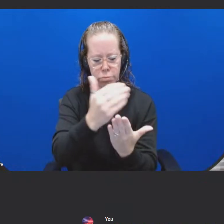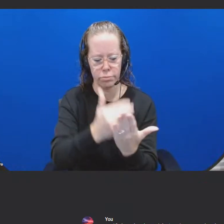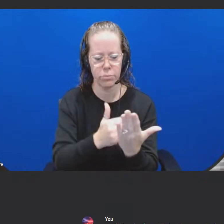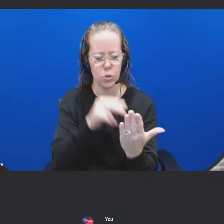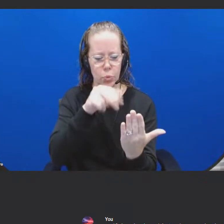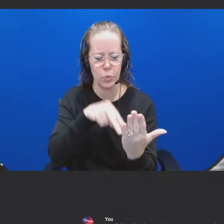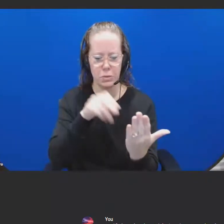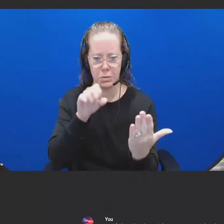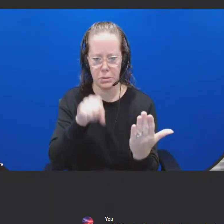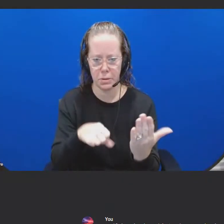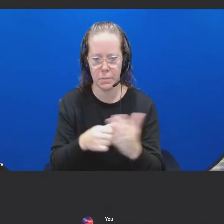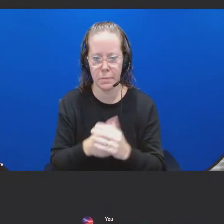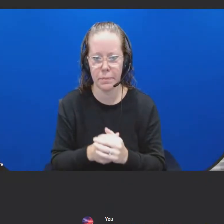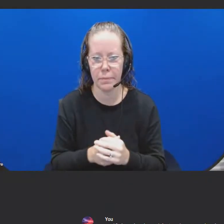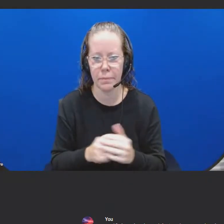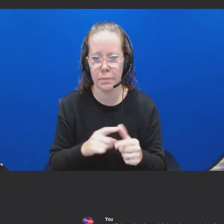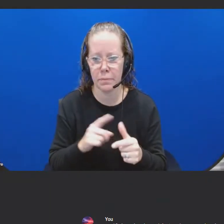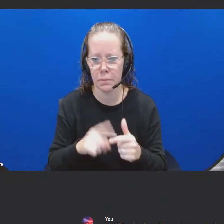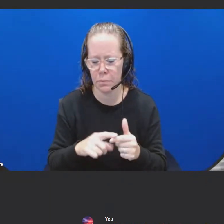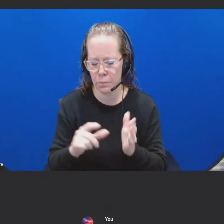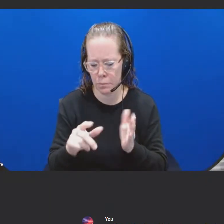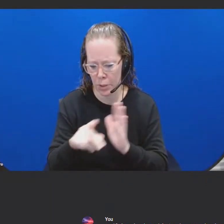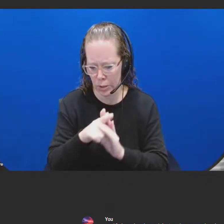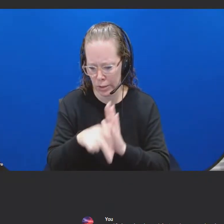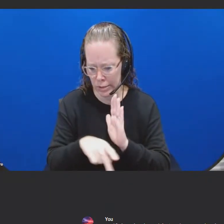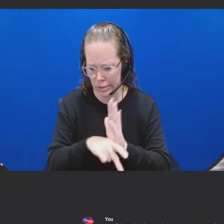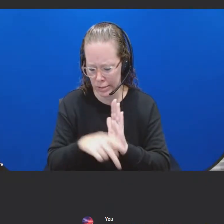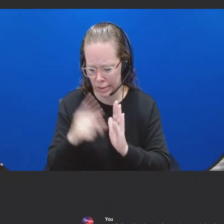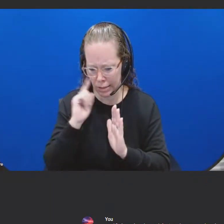policy runs to about page